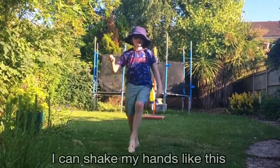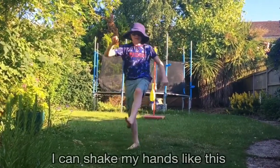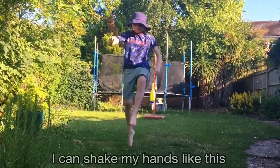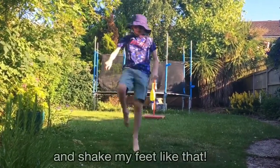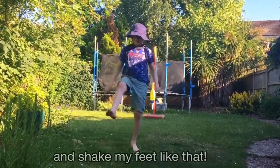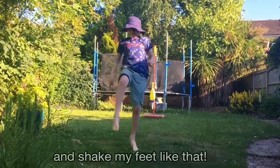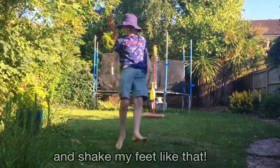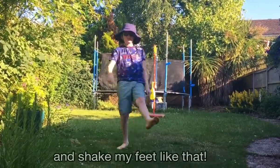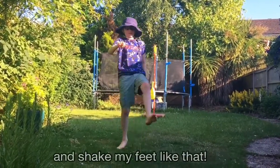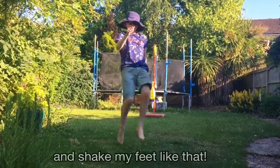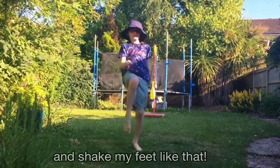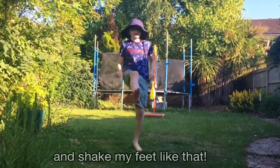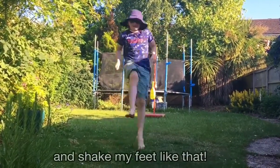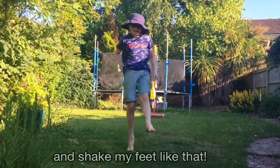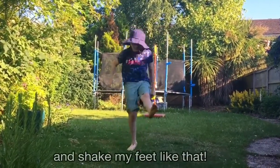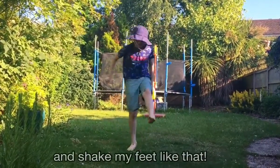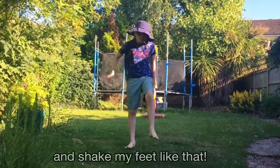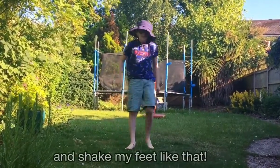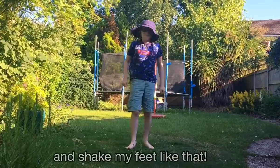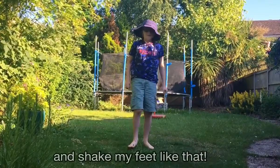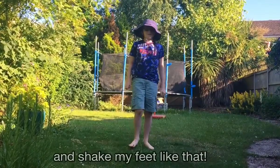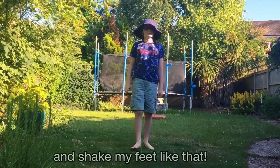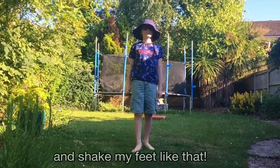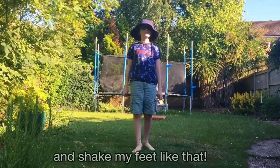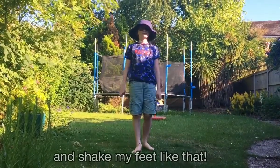this and shake my feet like that. I can